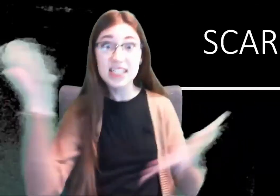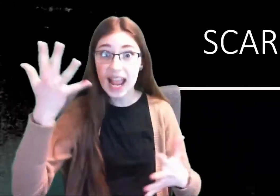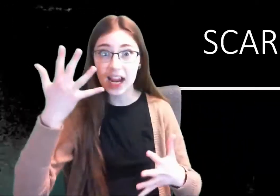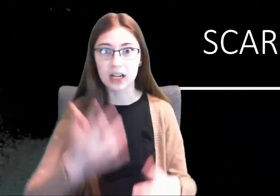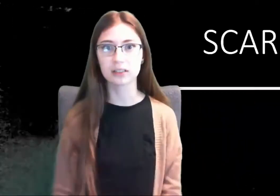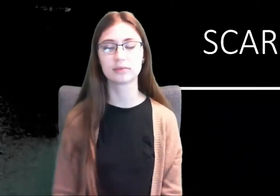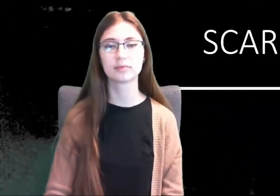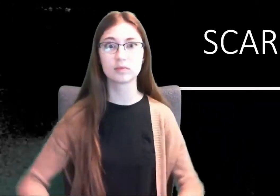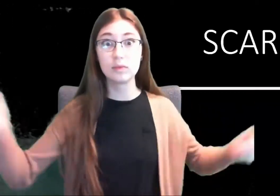Scare.